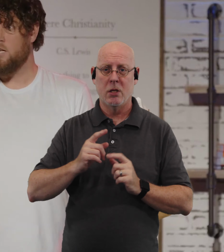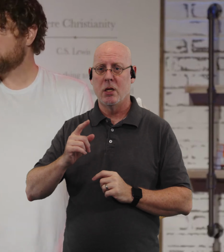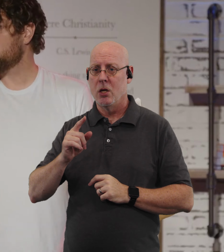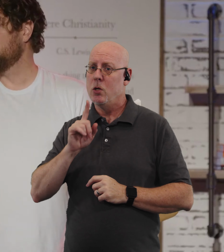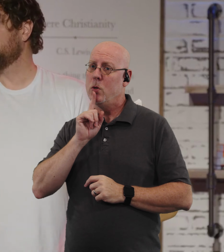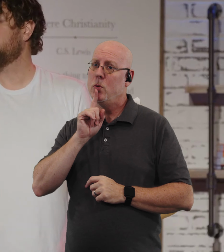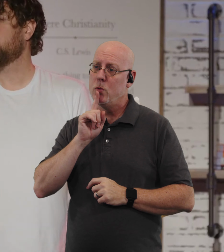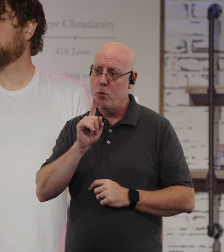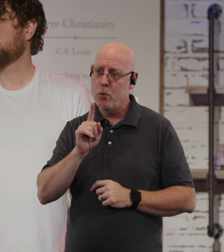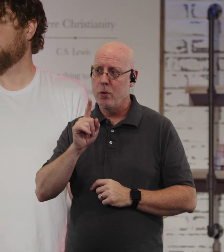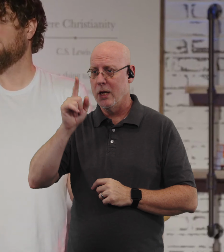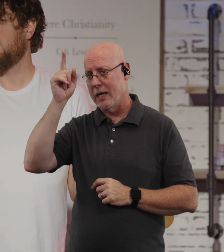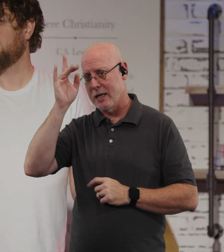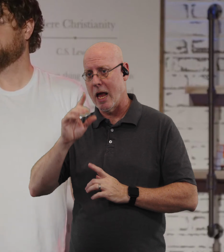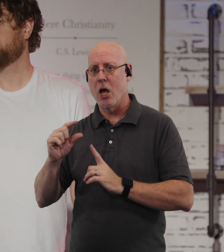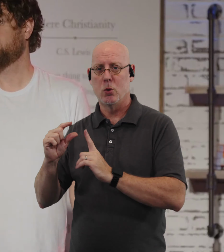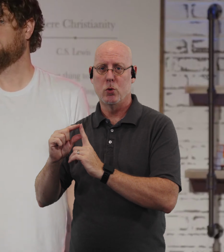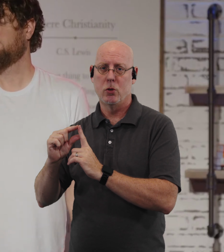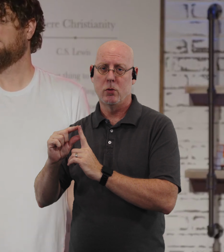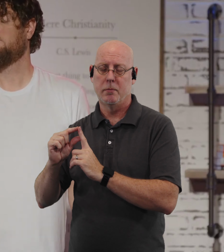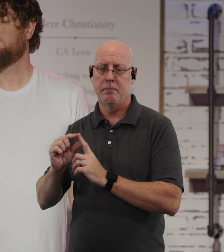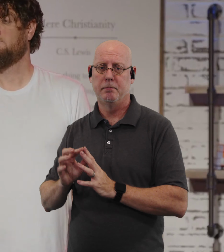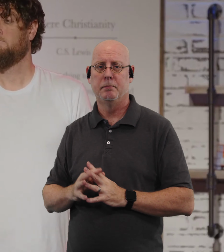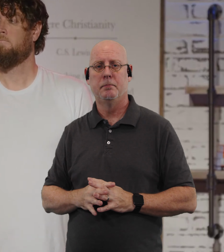and in truth, the word of God.